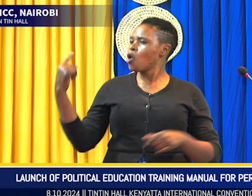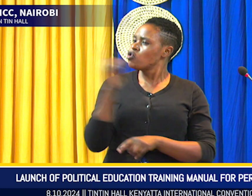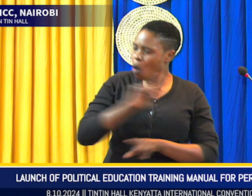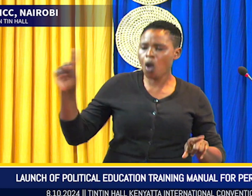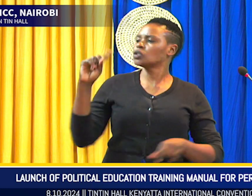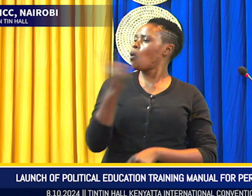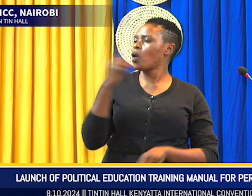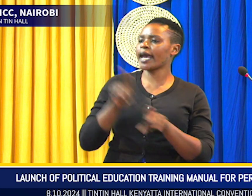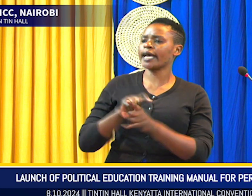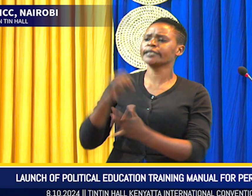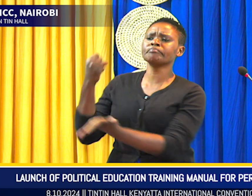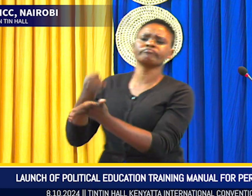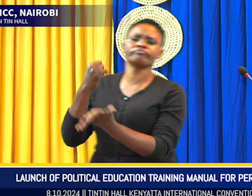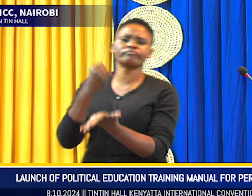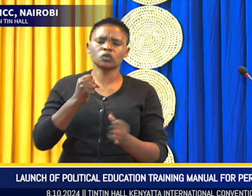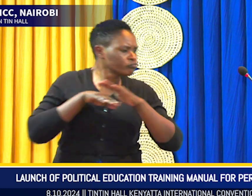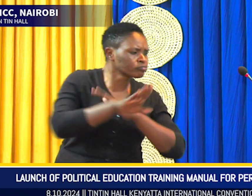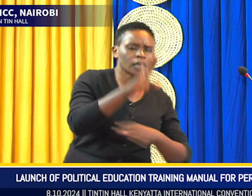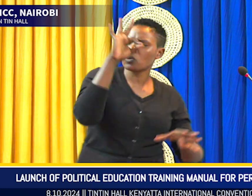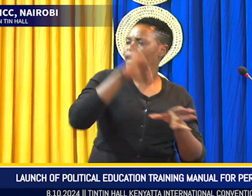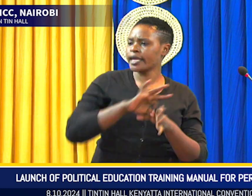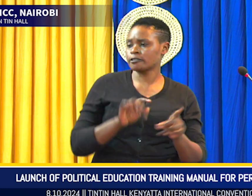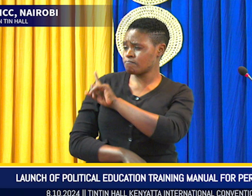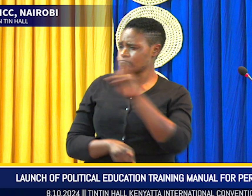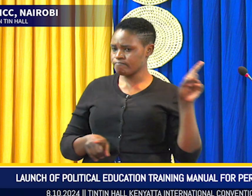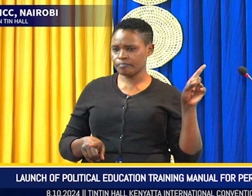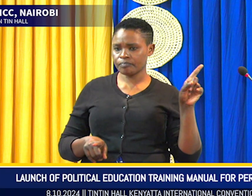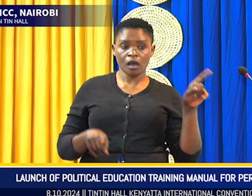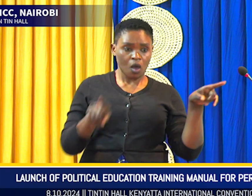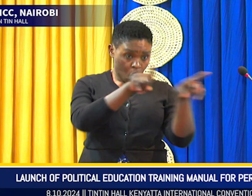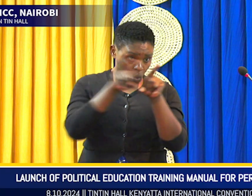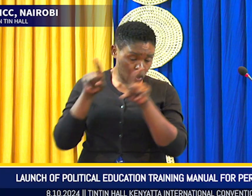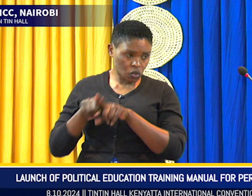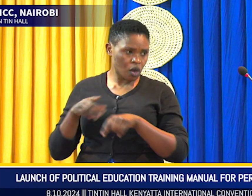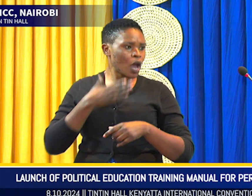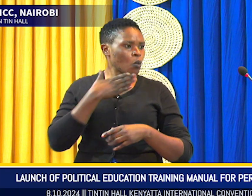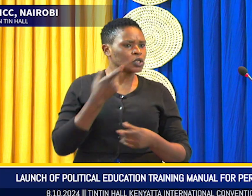decision-making table. Not only just registering and going to vote.